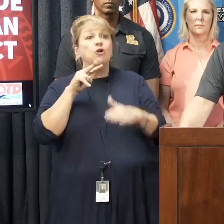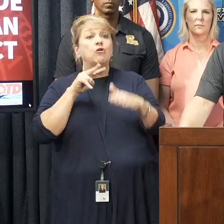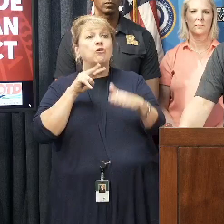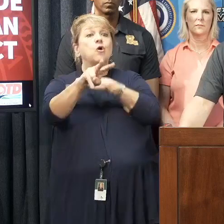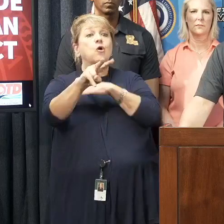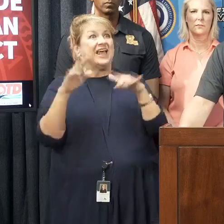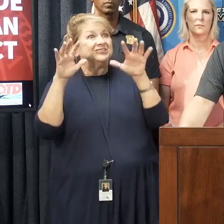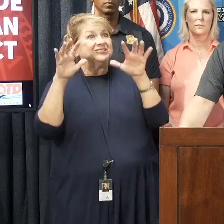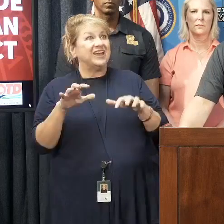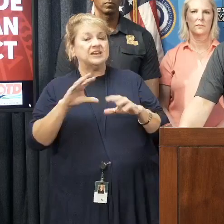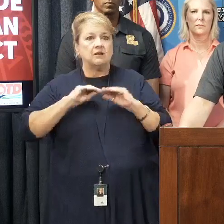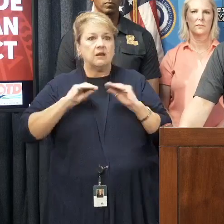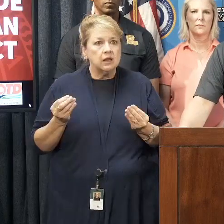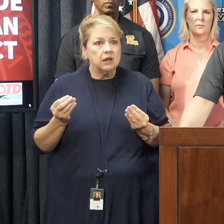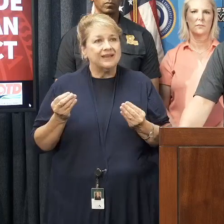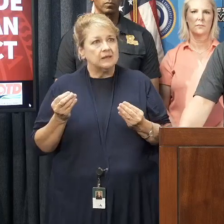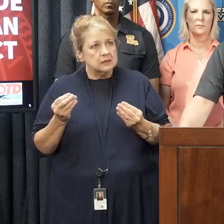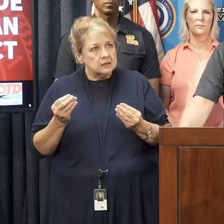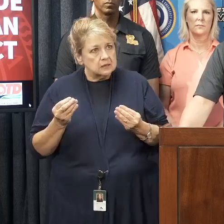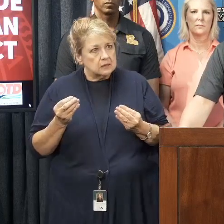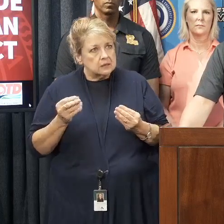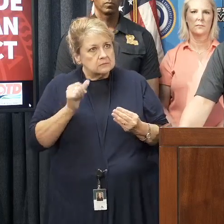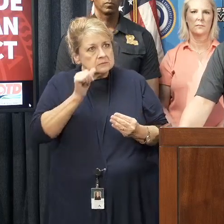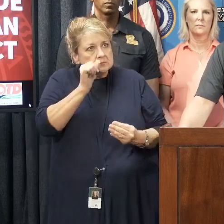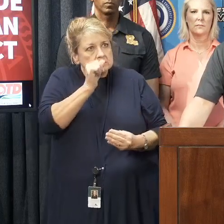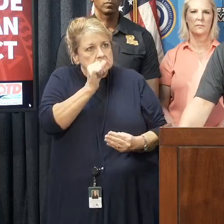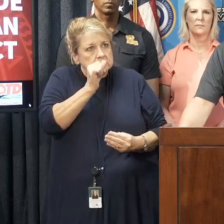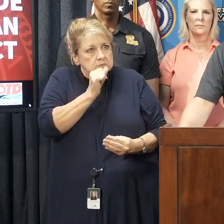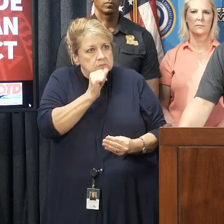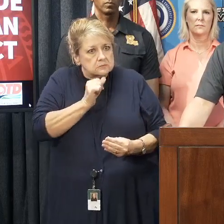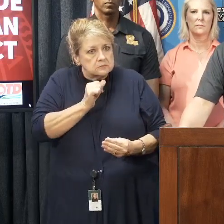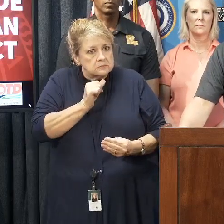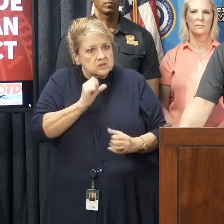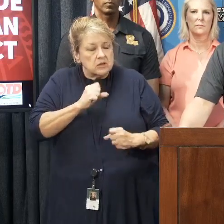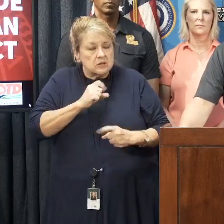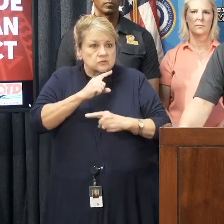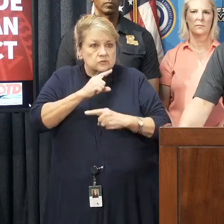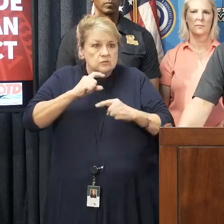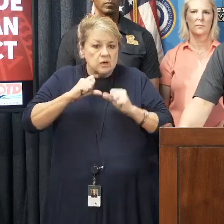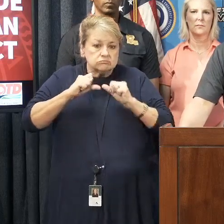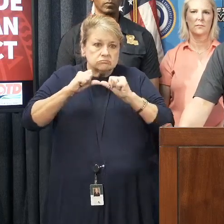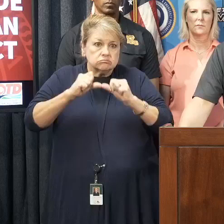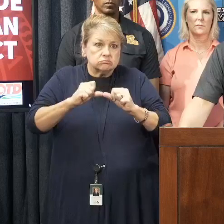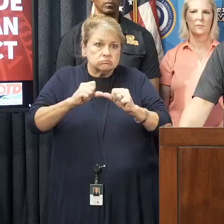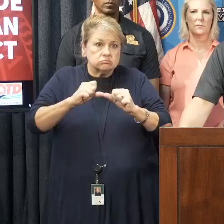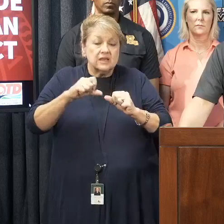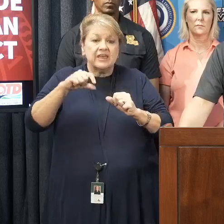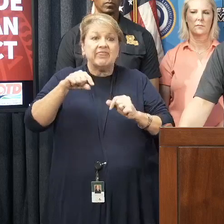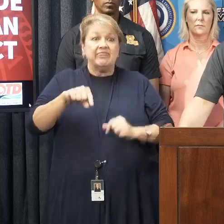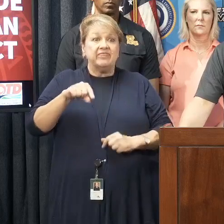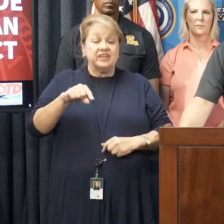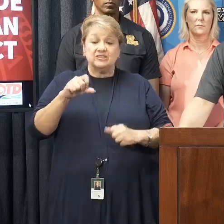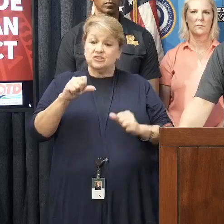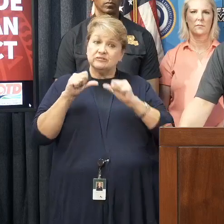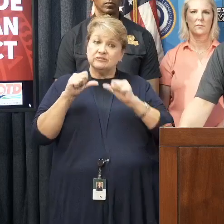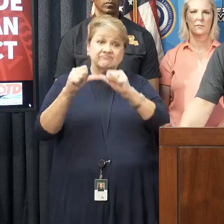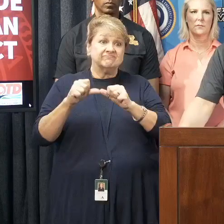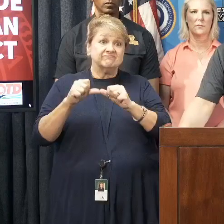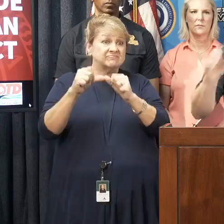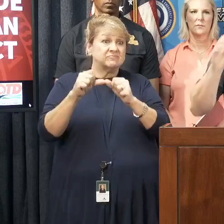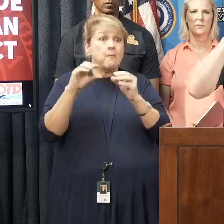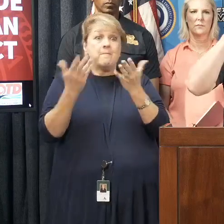forecast, which means that these conditions may remain in place or possibly worsen over the next several